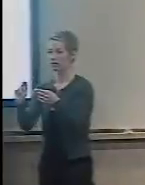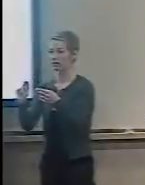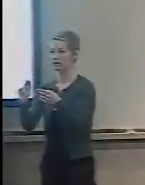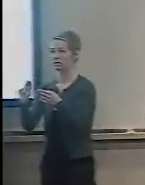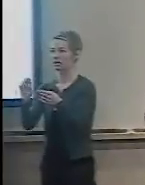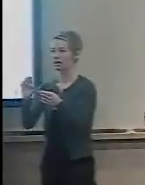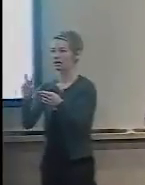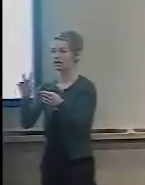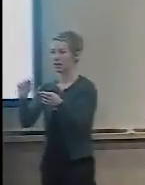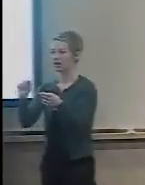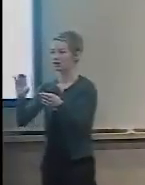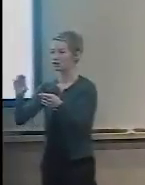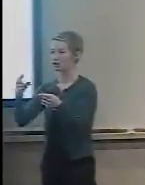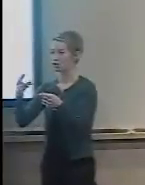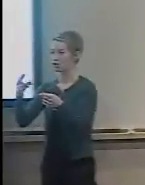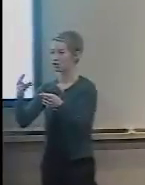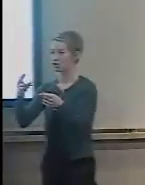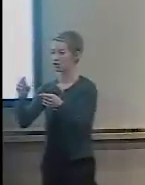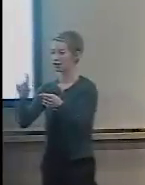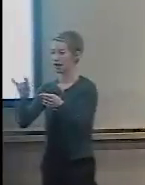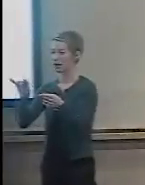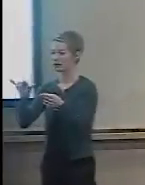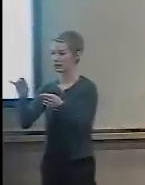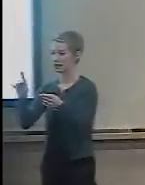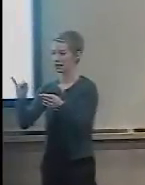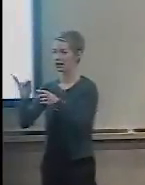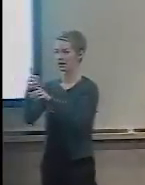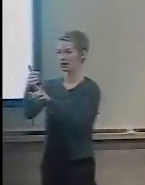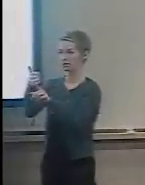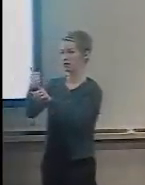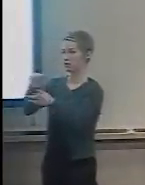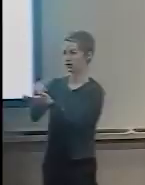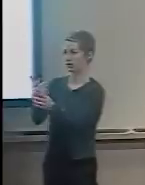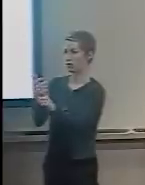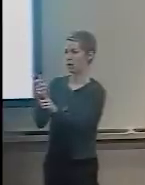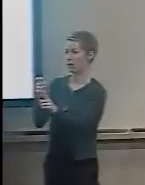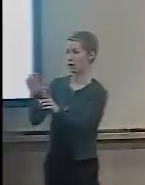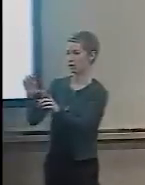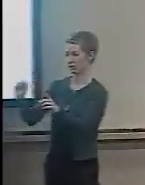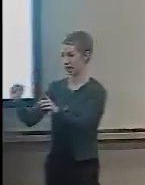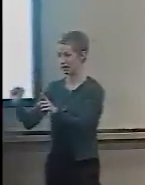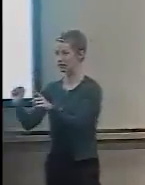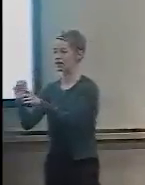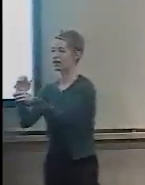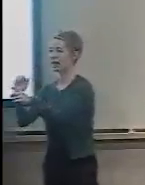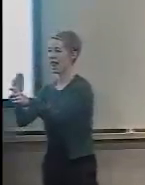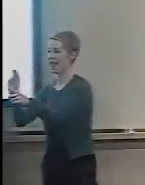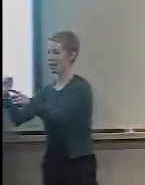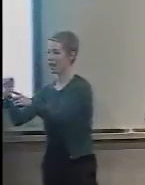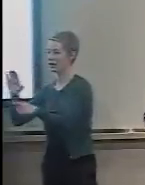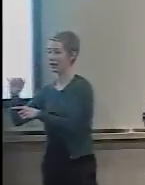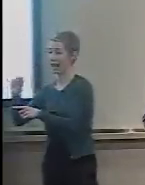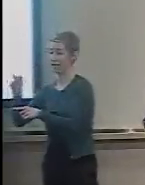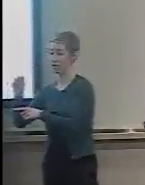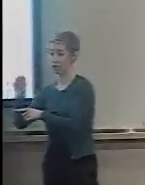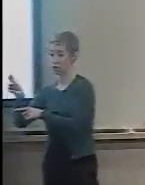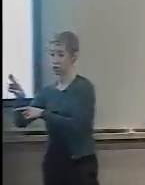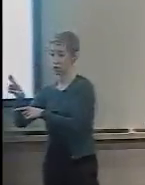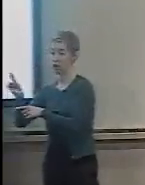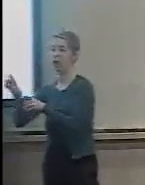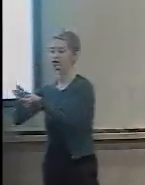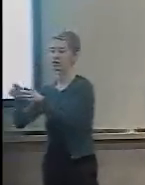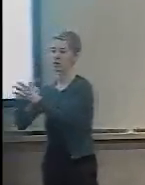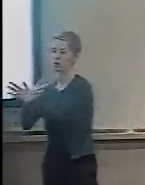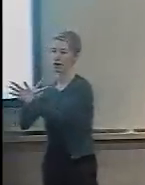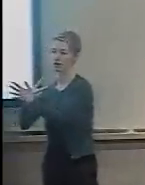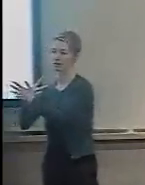Neva Chernyavsky, who's a graduate student in computer science. And Anna Cavender, who is a grad